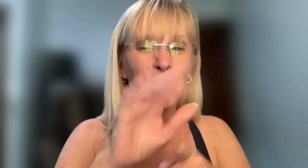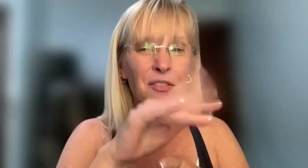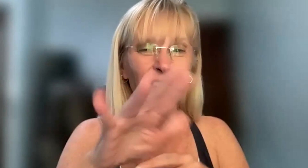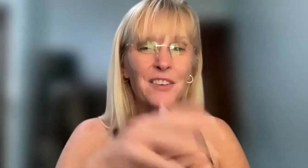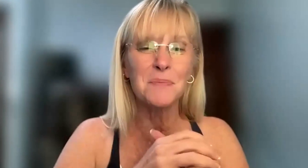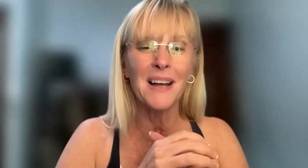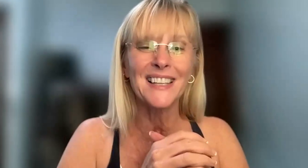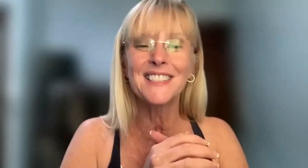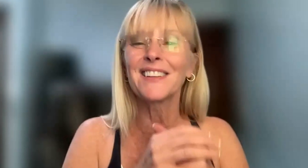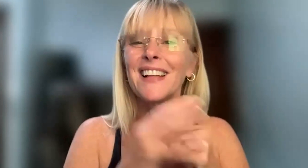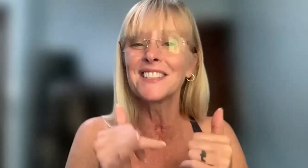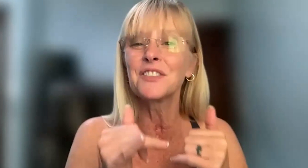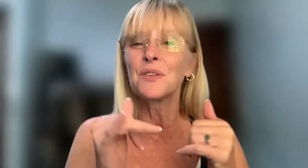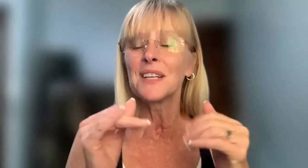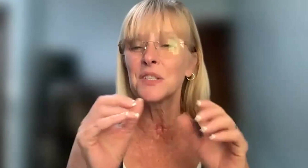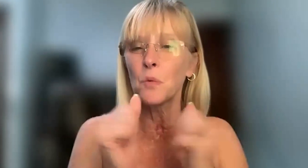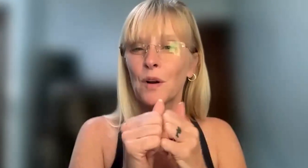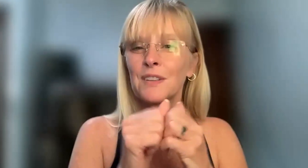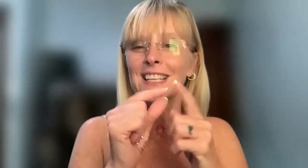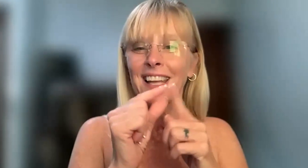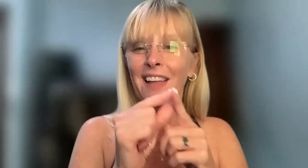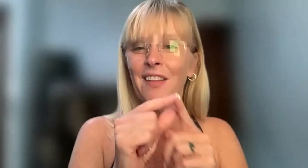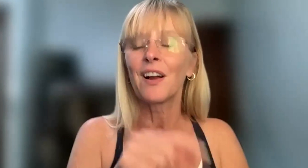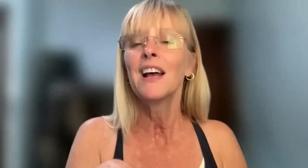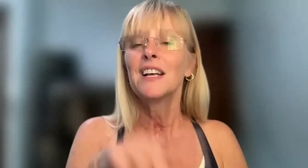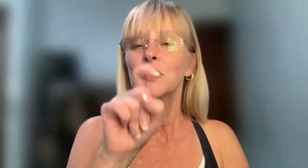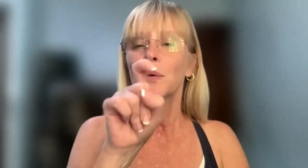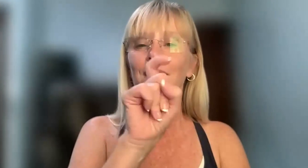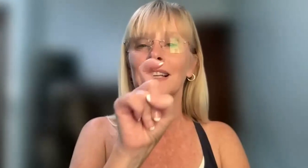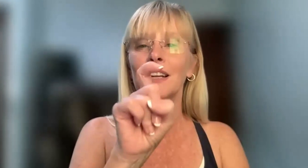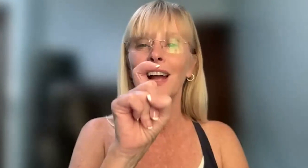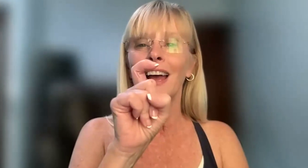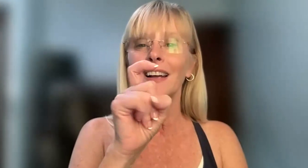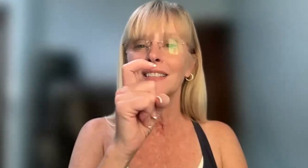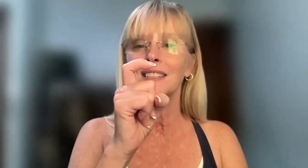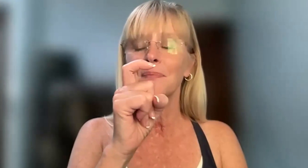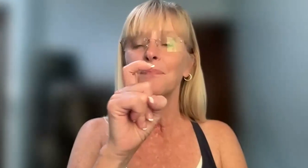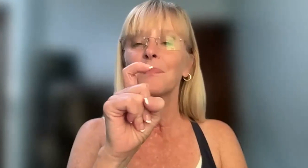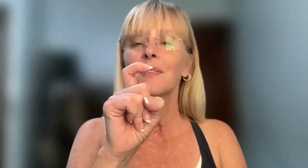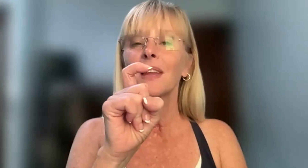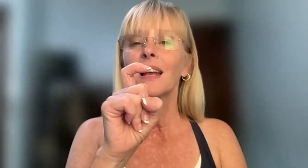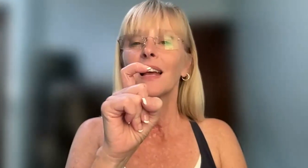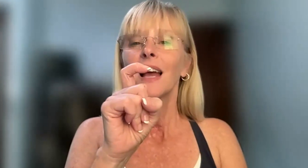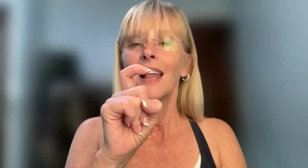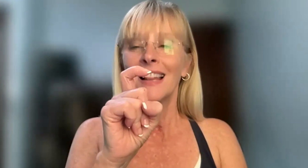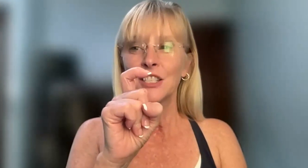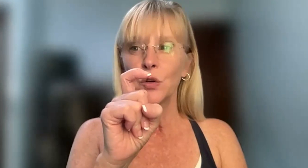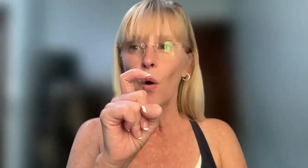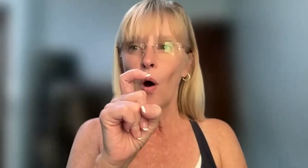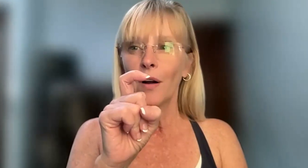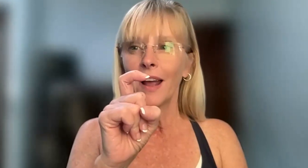your finger spelling. So let's do this word together. So we have the letter X. Let's do R